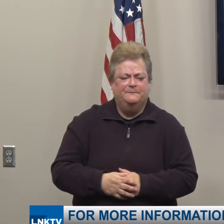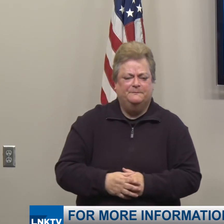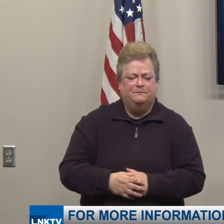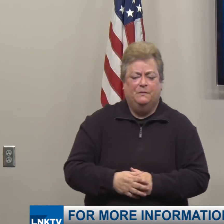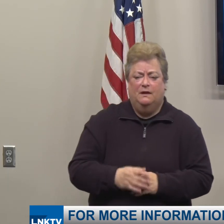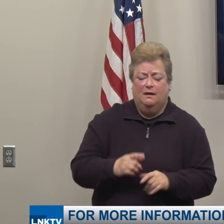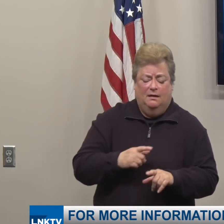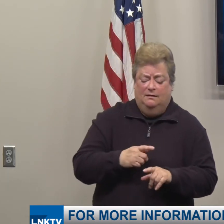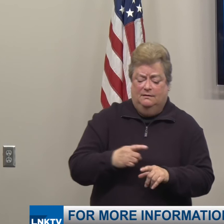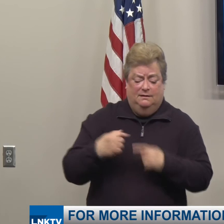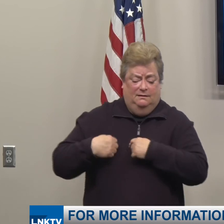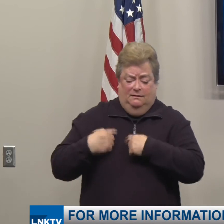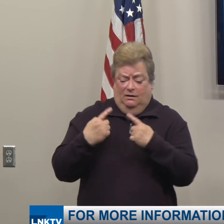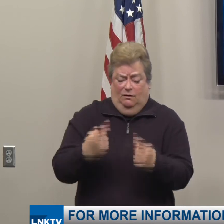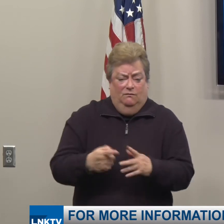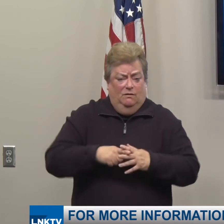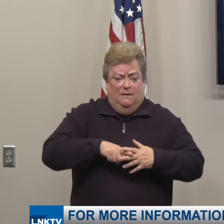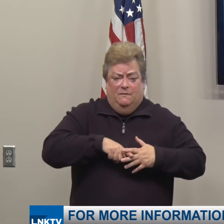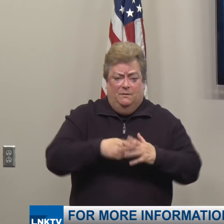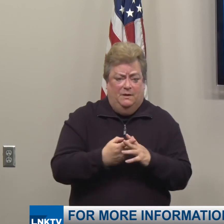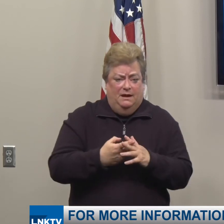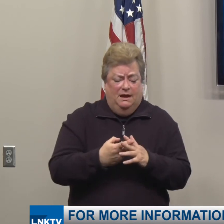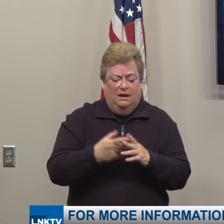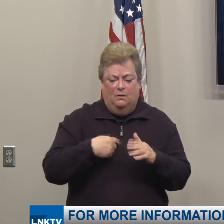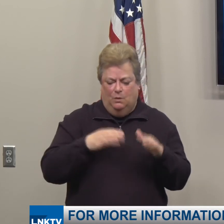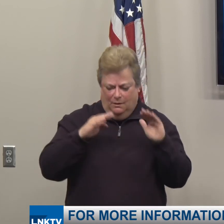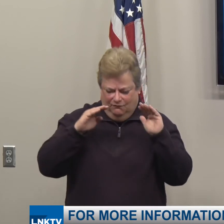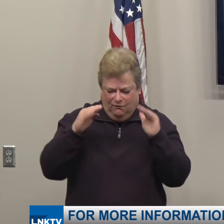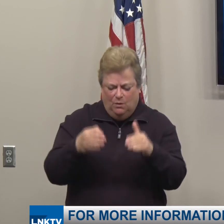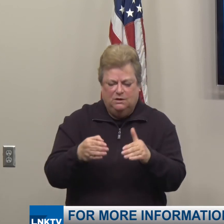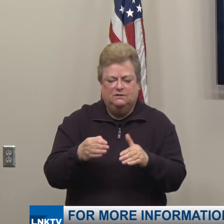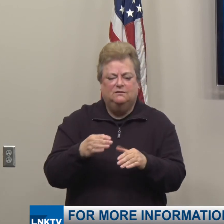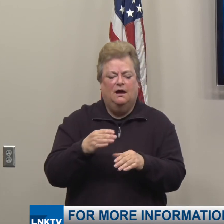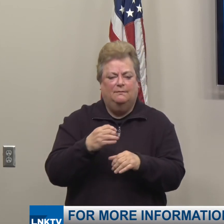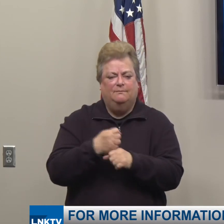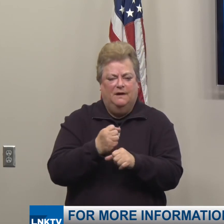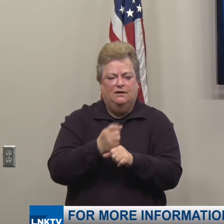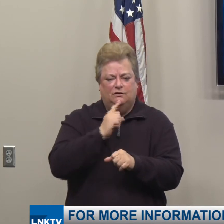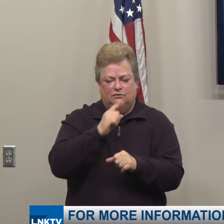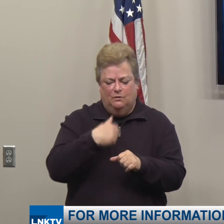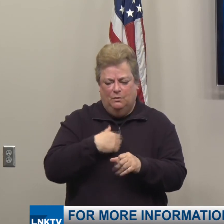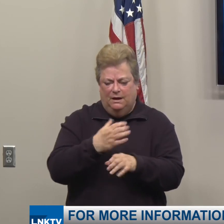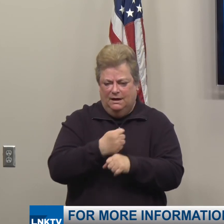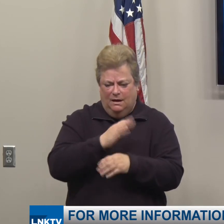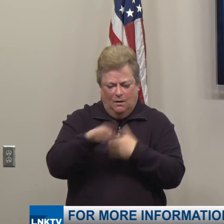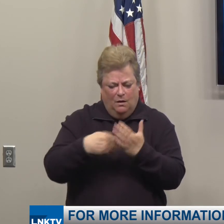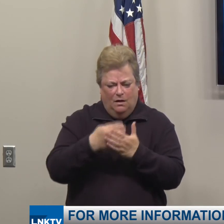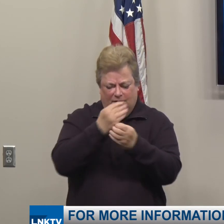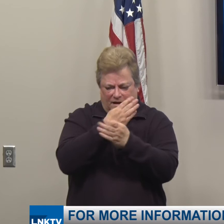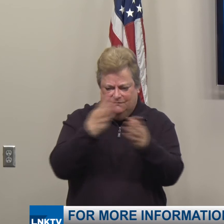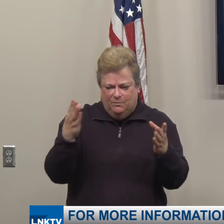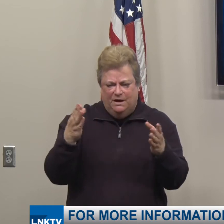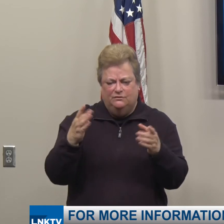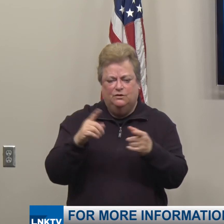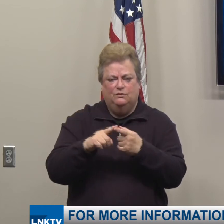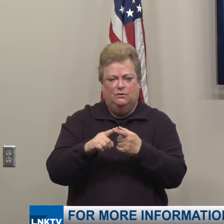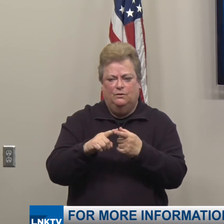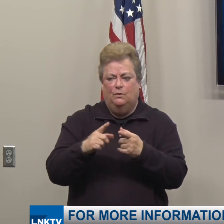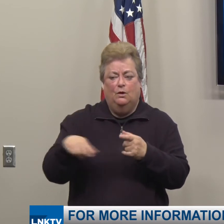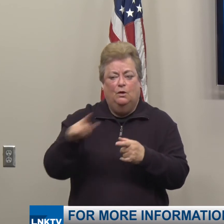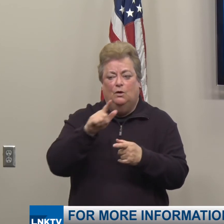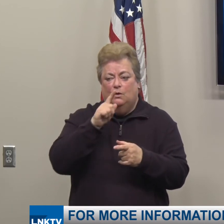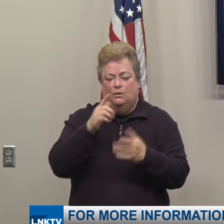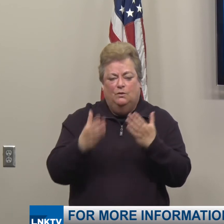very beginning, we were laser focused on trying to make sure that we got information out to those who may have barriers